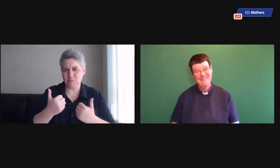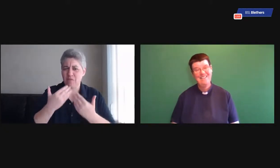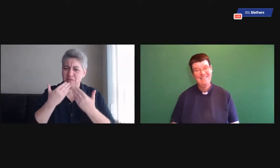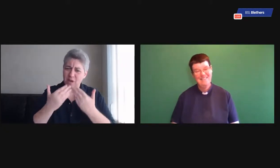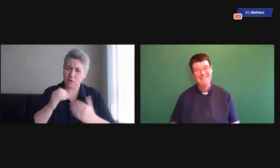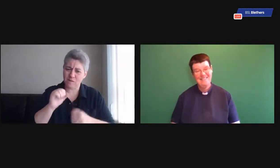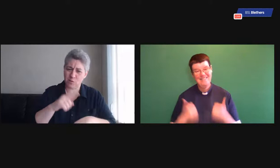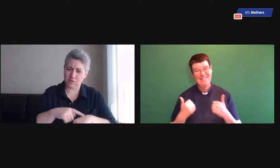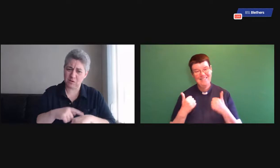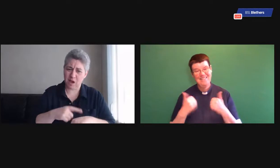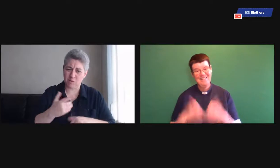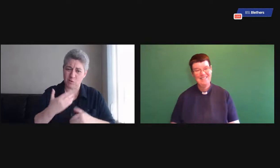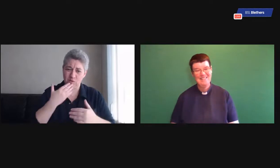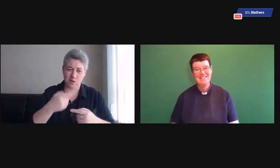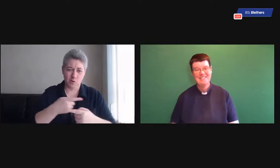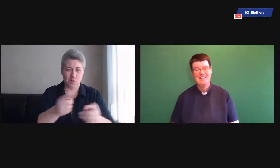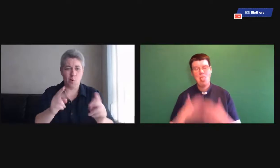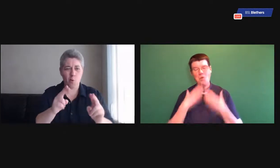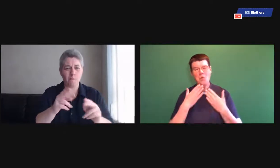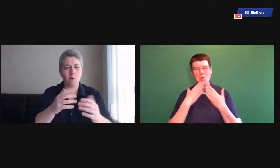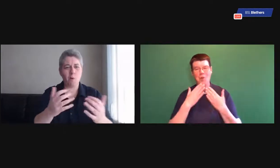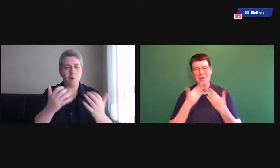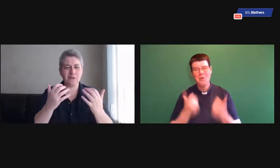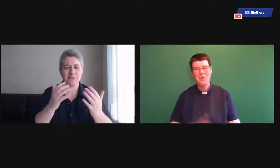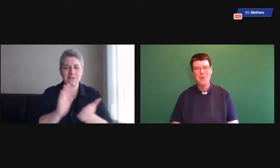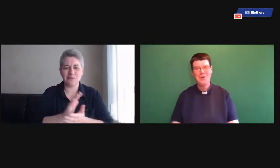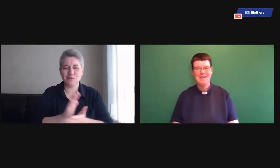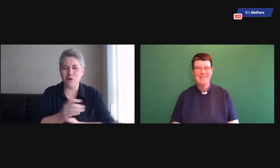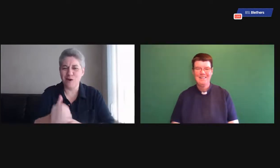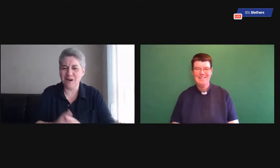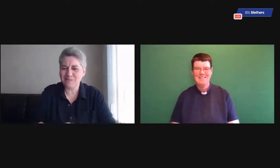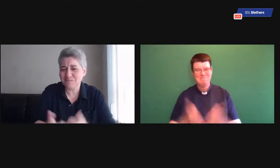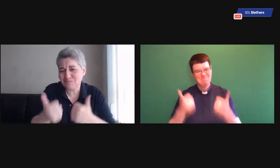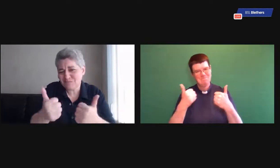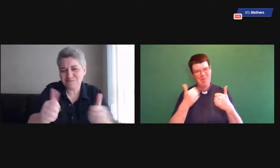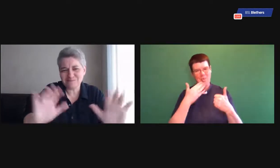officiating over a deaf-blind wedding. That was amazing. I so